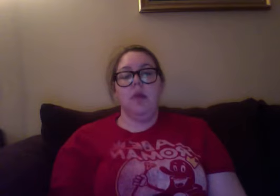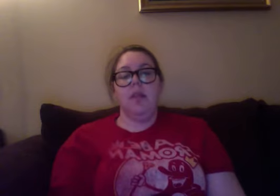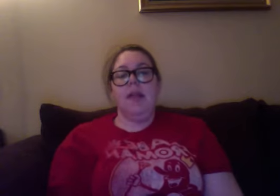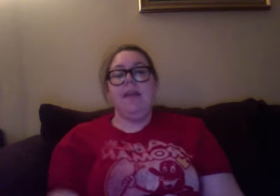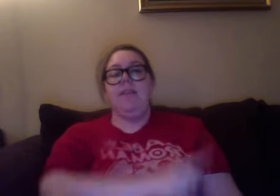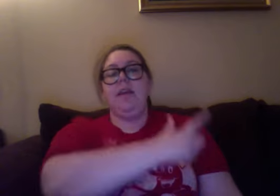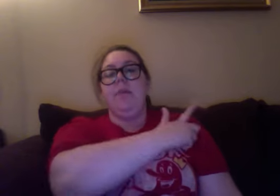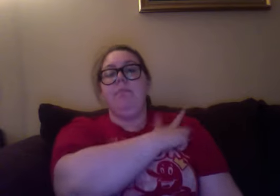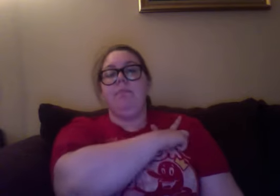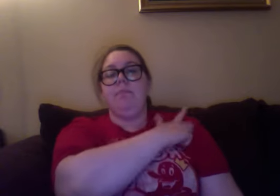lazy,